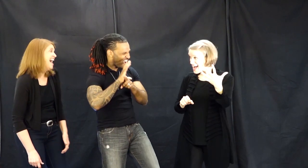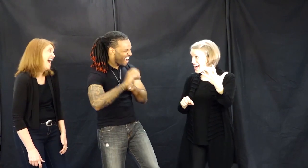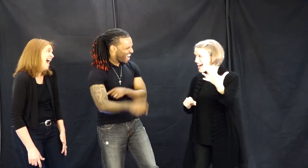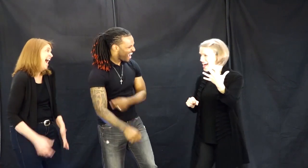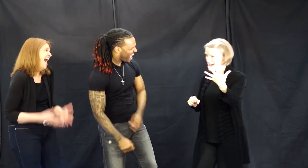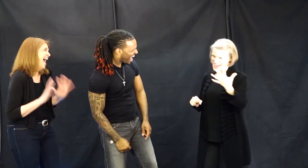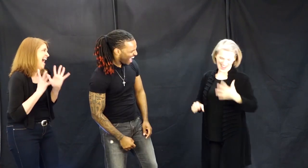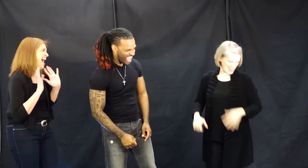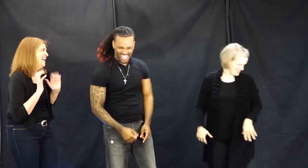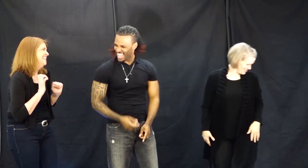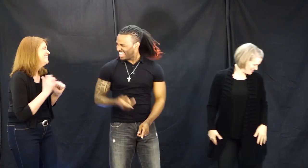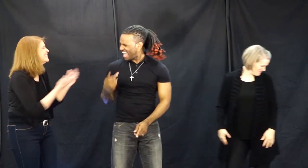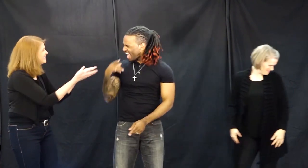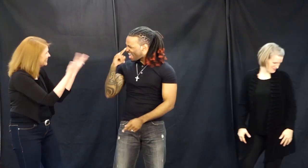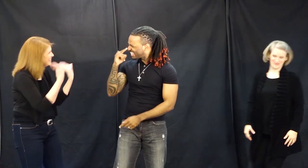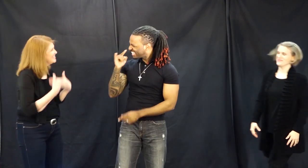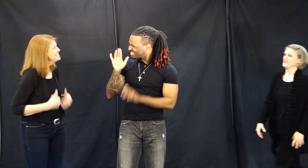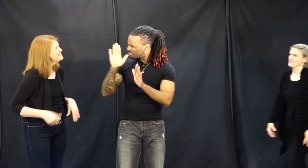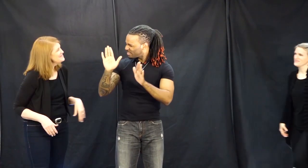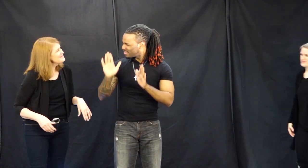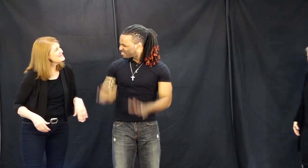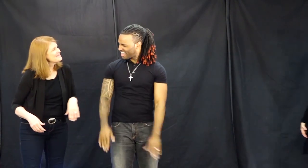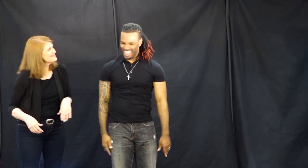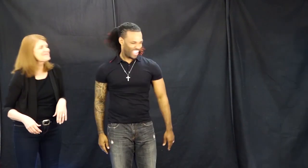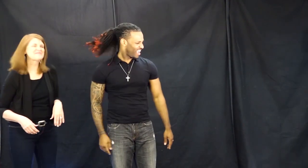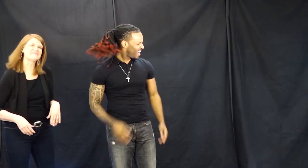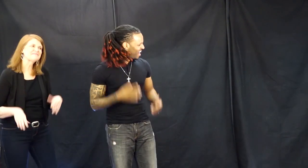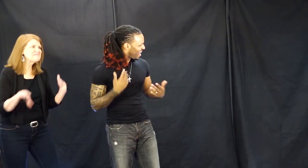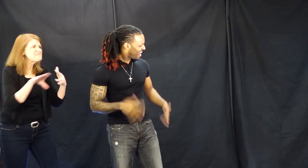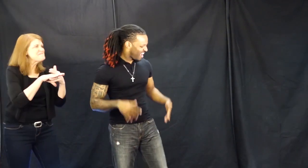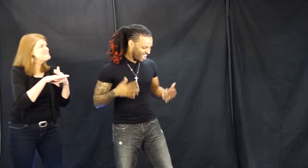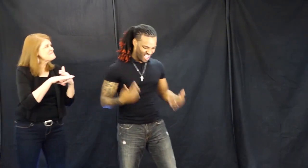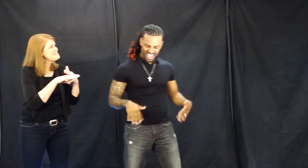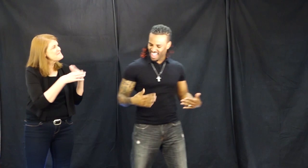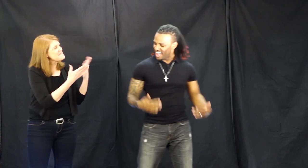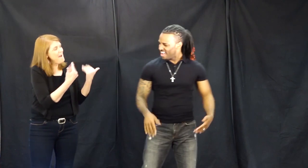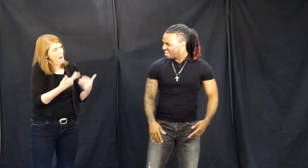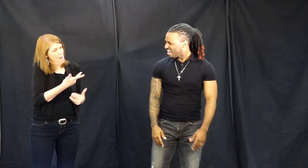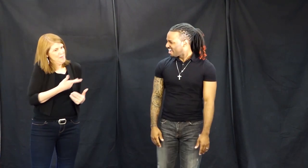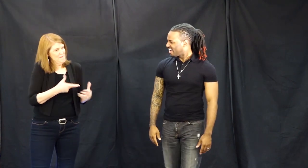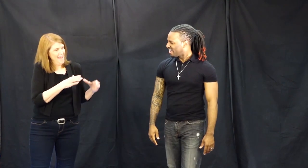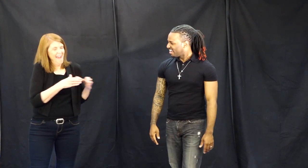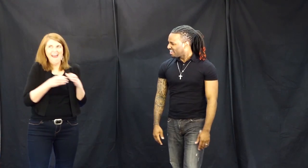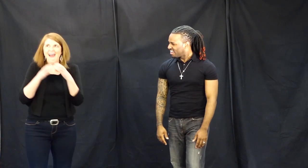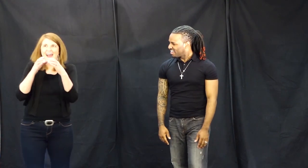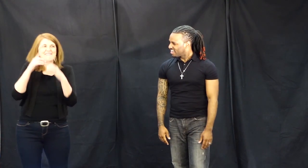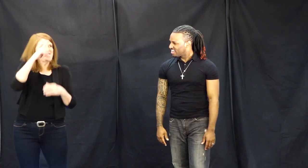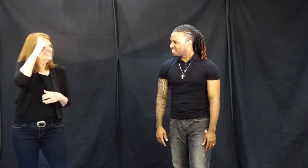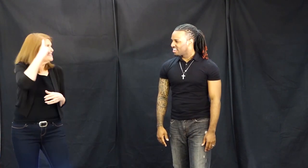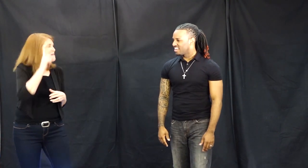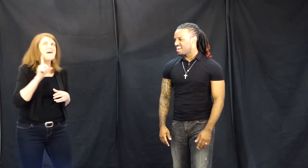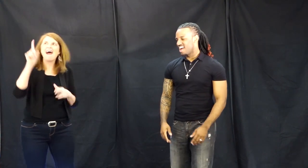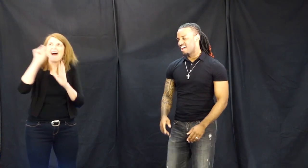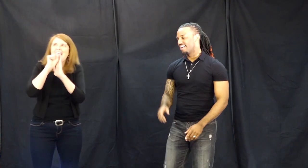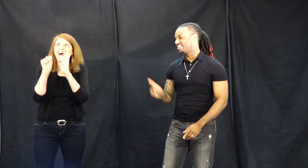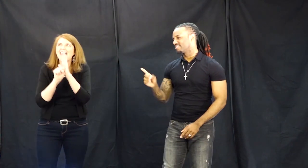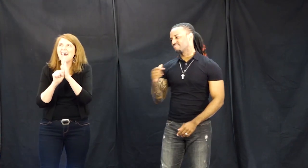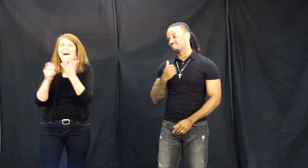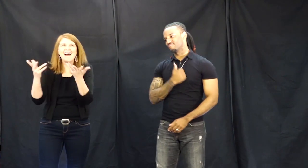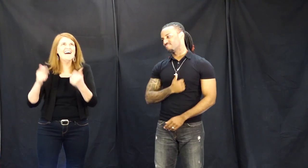Take a break. Hey, our kid is pretty great. Run away with us for the summer. Let's go upstate. Eliza, I've got so much on